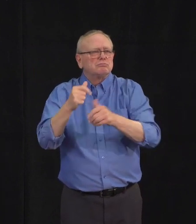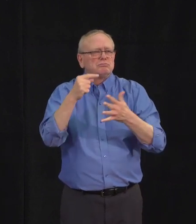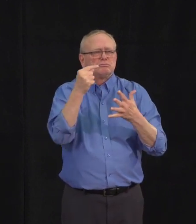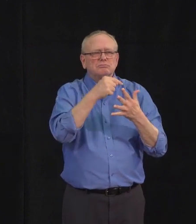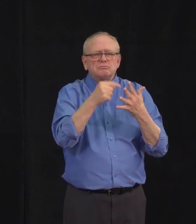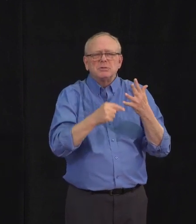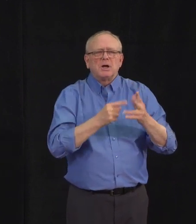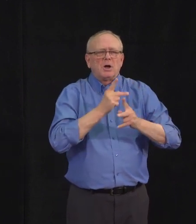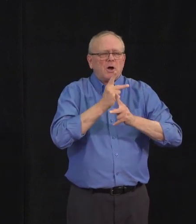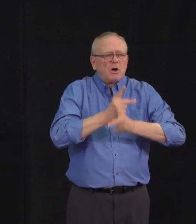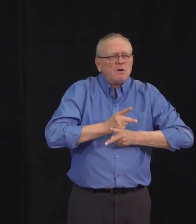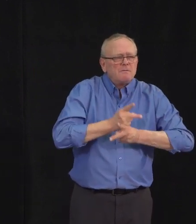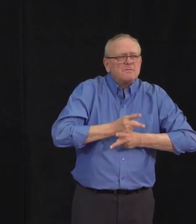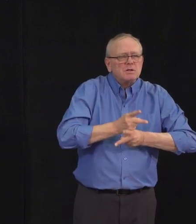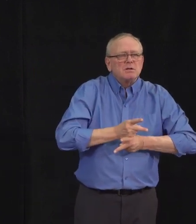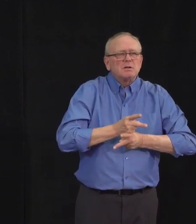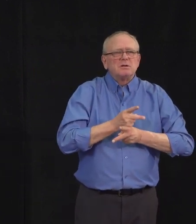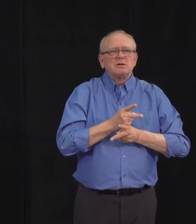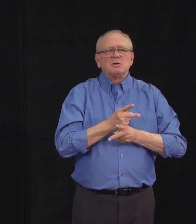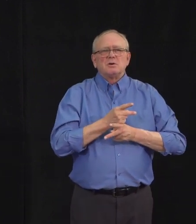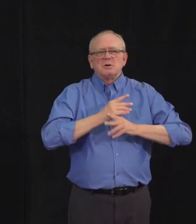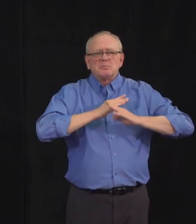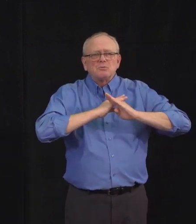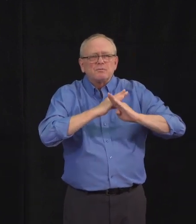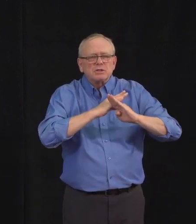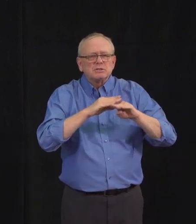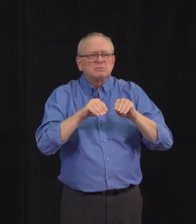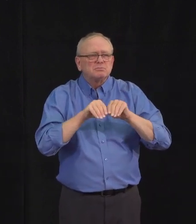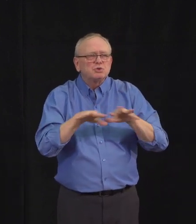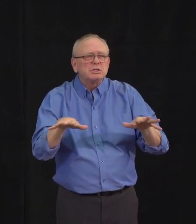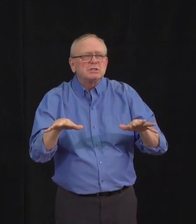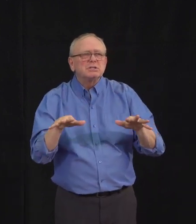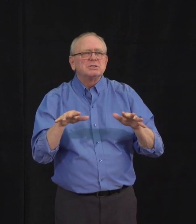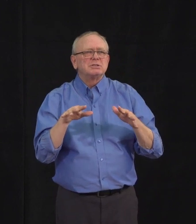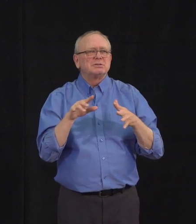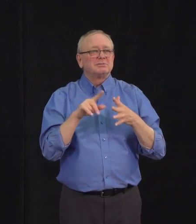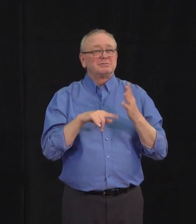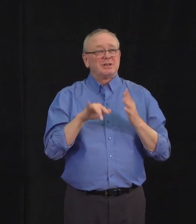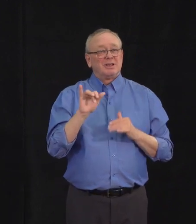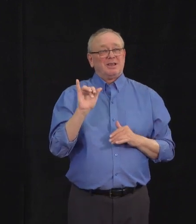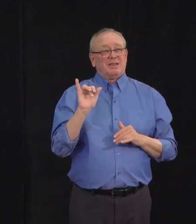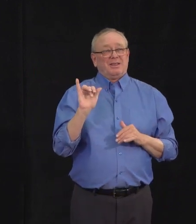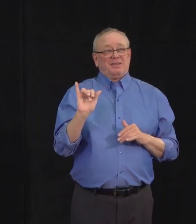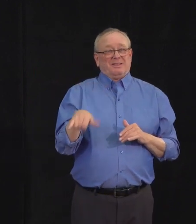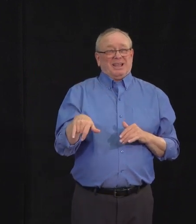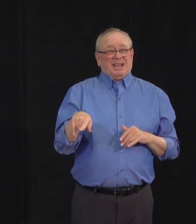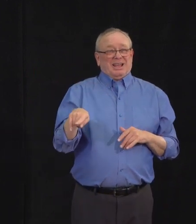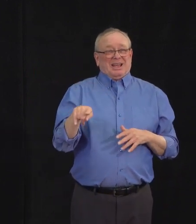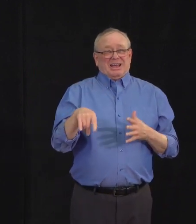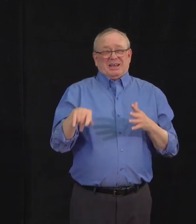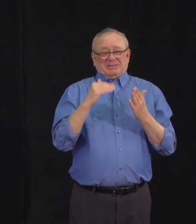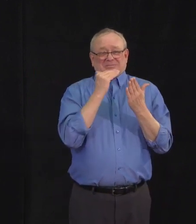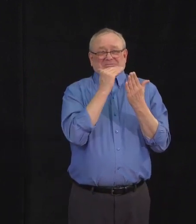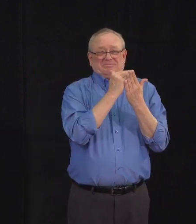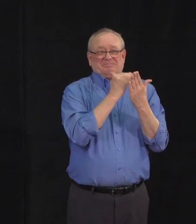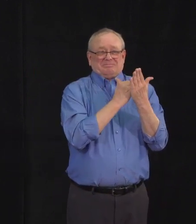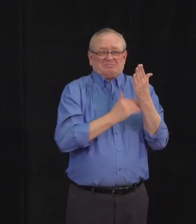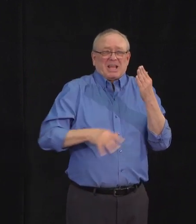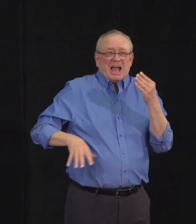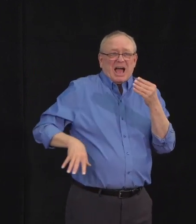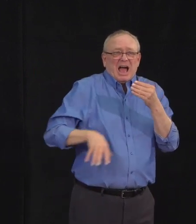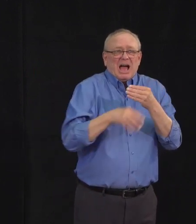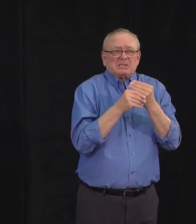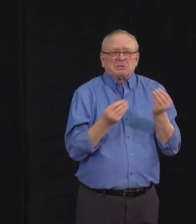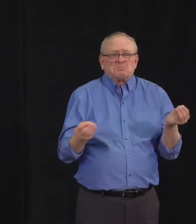put in place. Again, these measures were enhanced, and so certain settings such